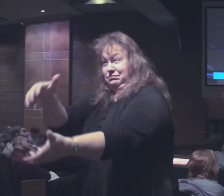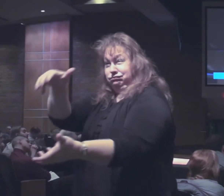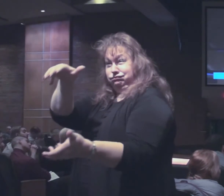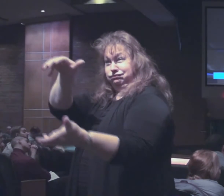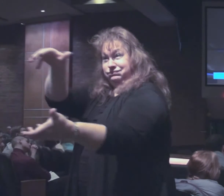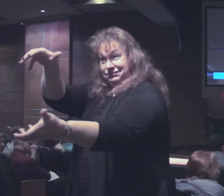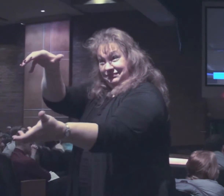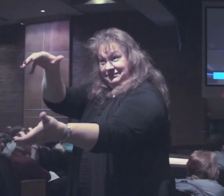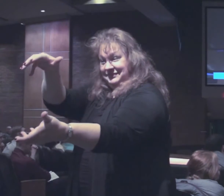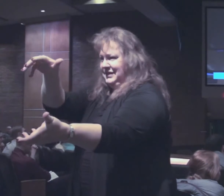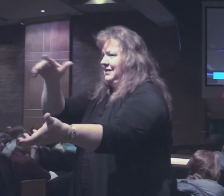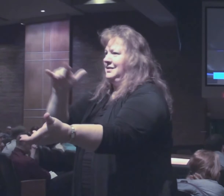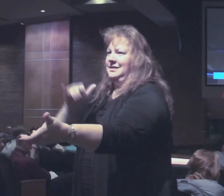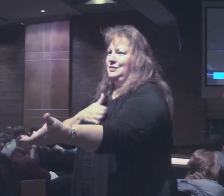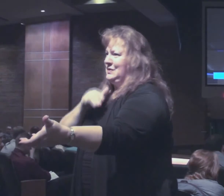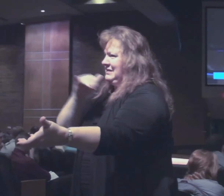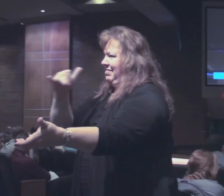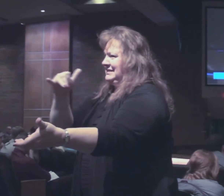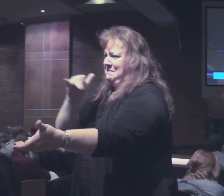things.